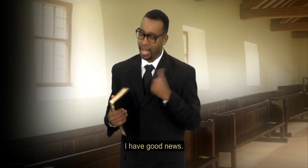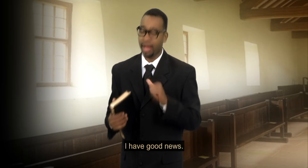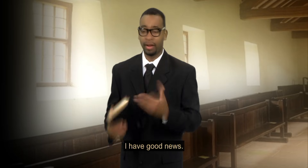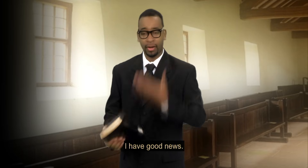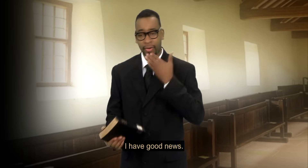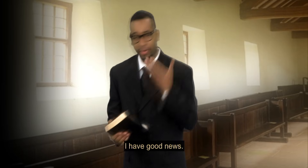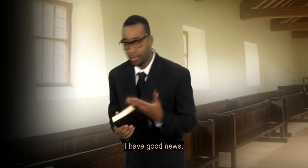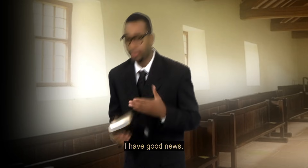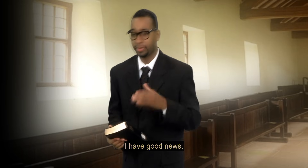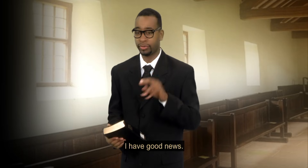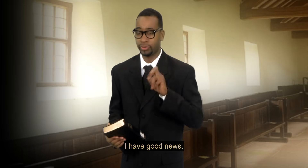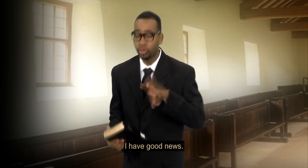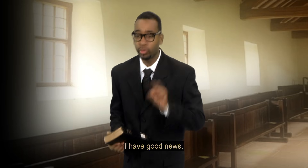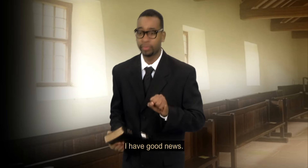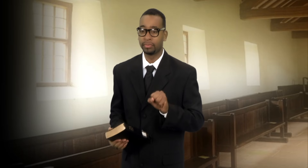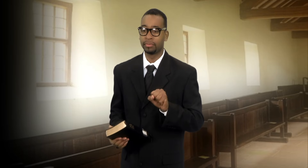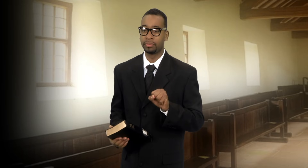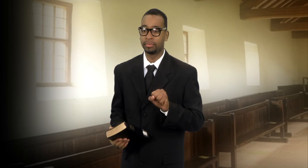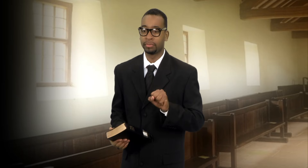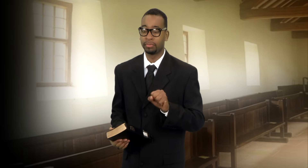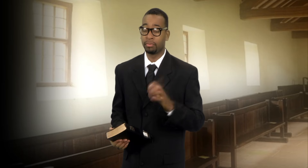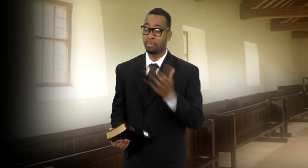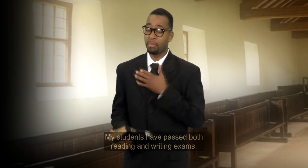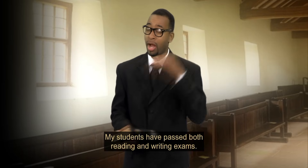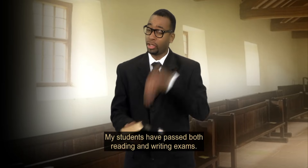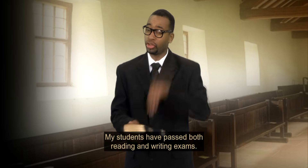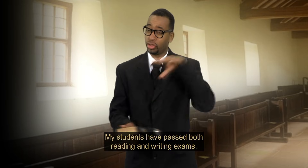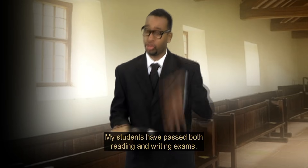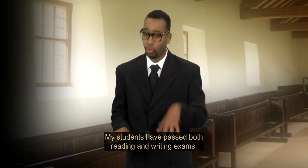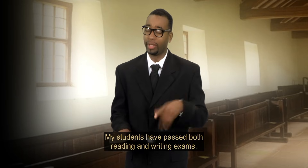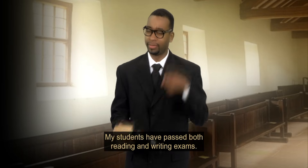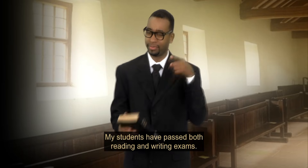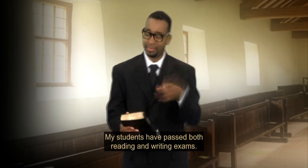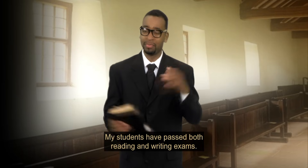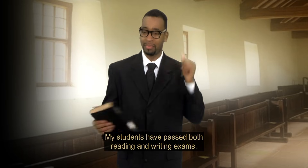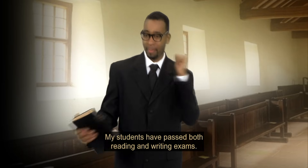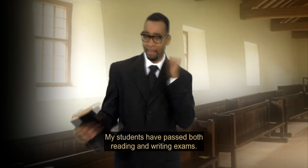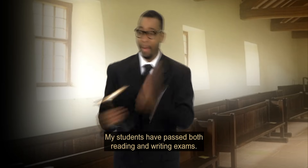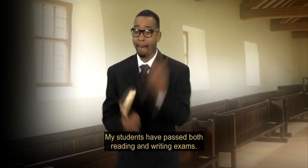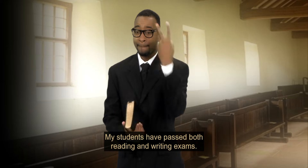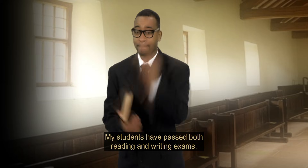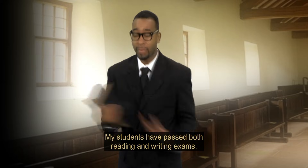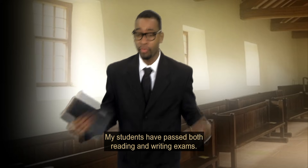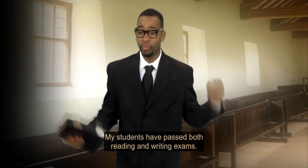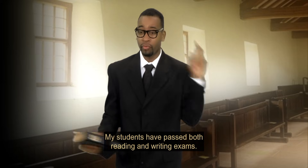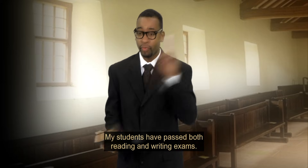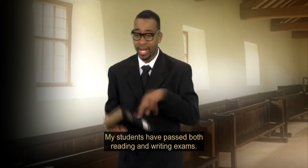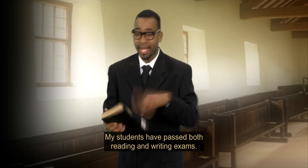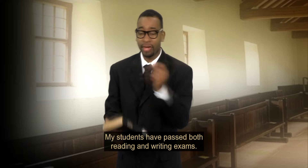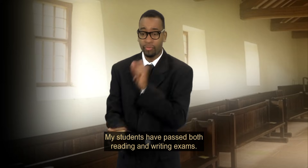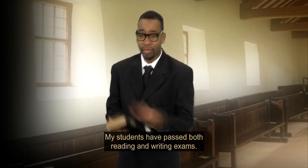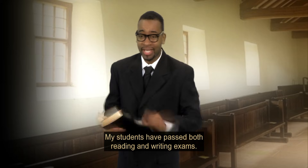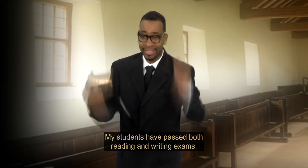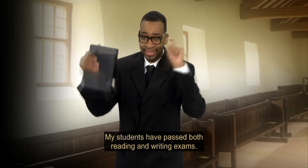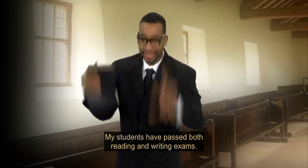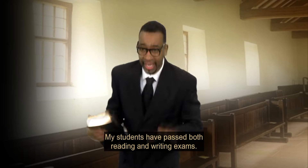I had good news. My students passed both reading and writing exams.